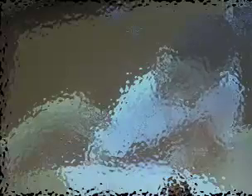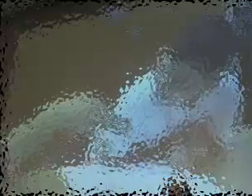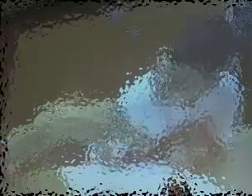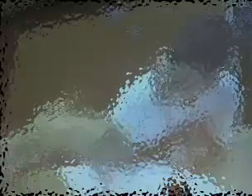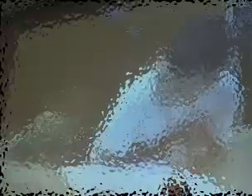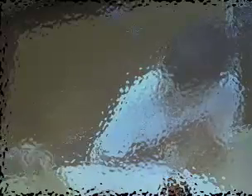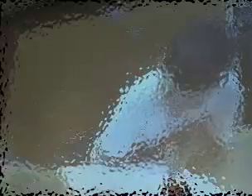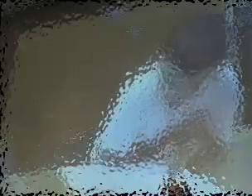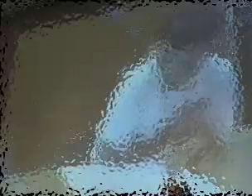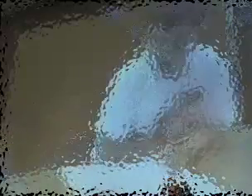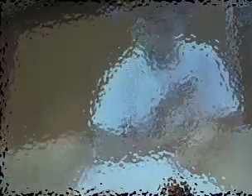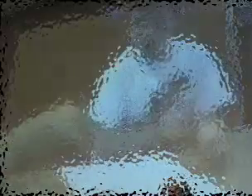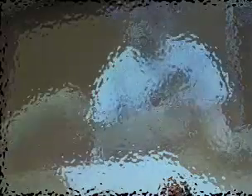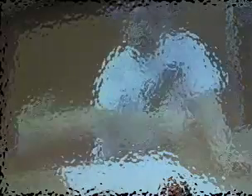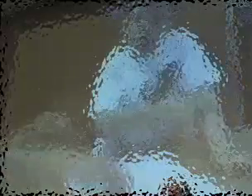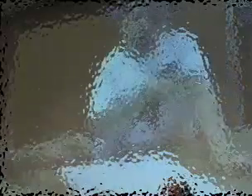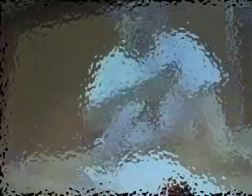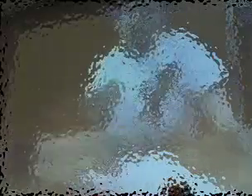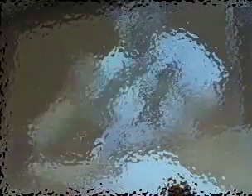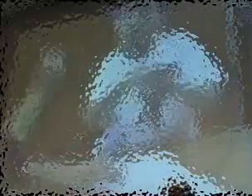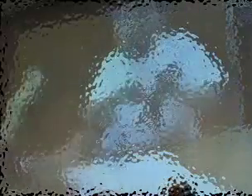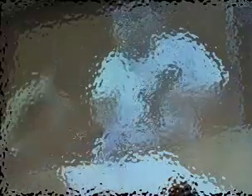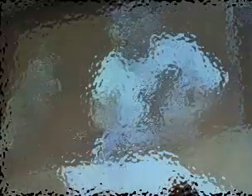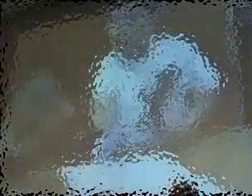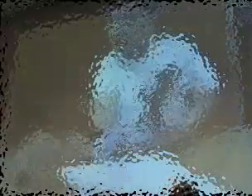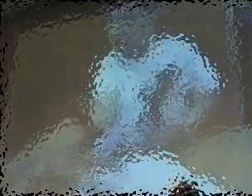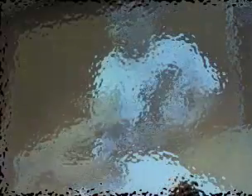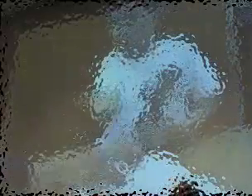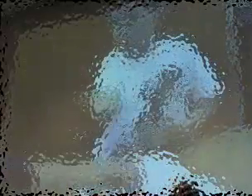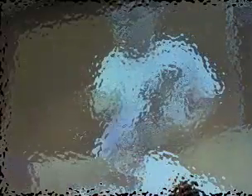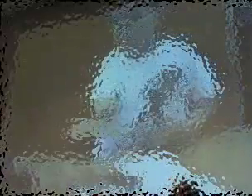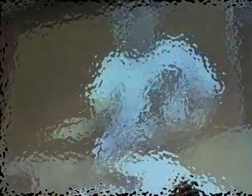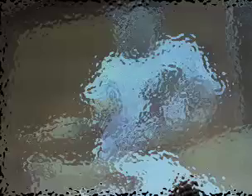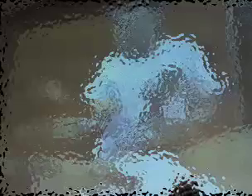Okay, remember this passage and that passage? Well, this one's really long. That's what was nice.